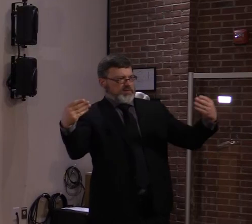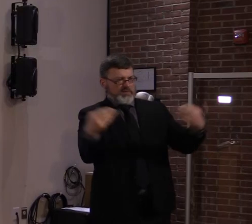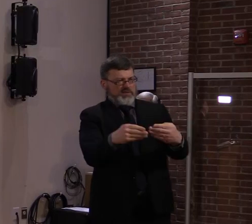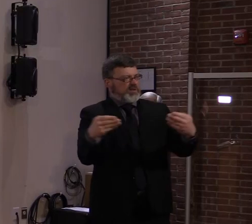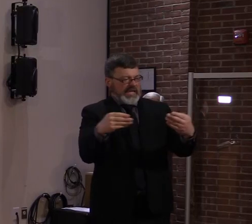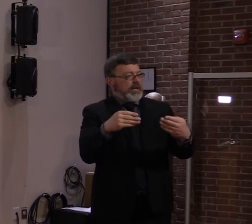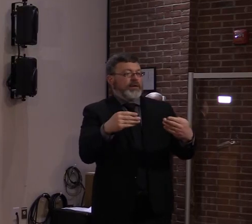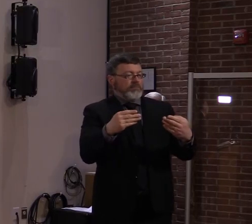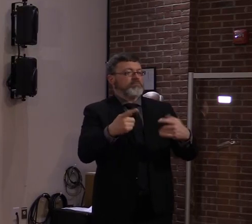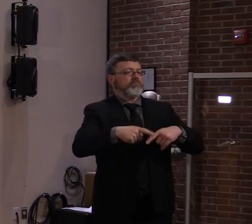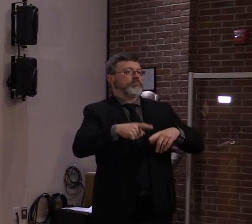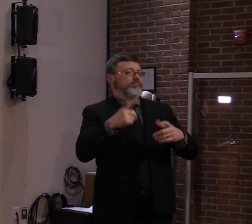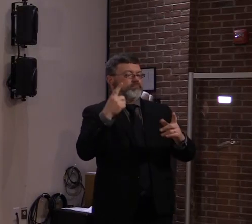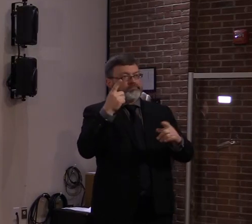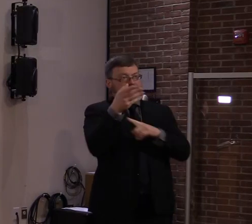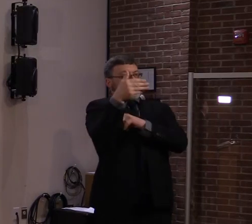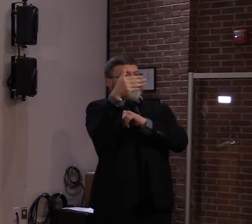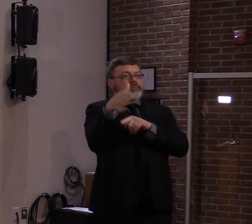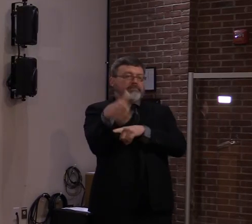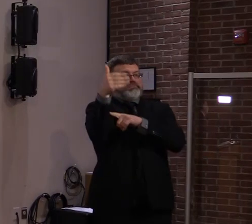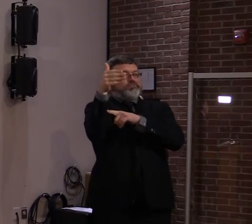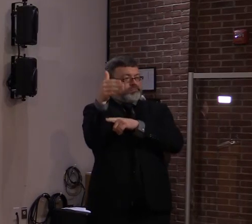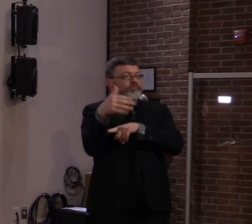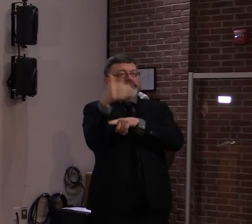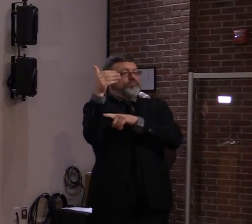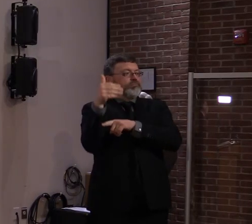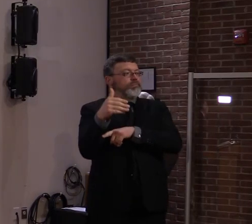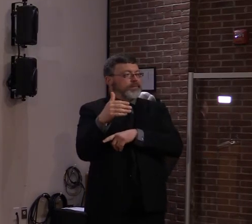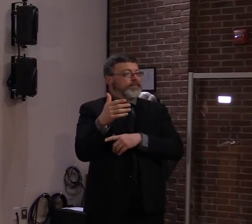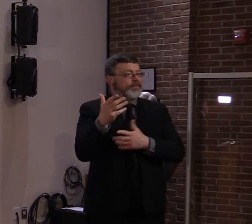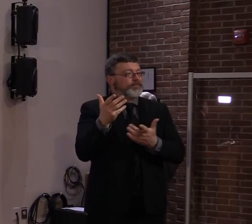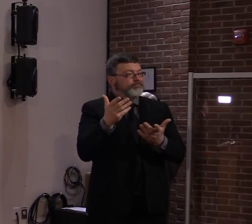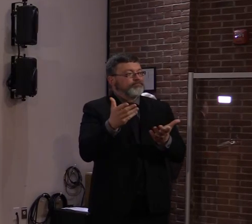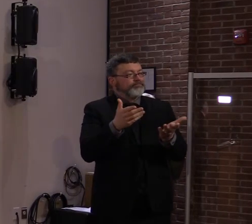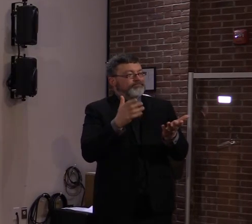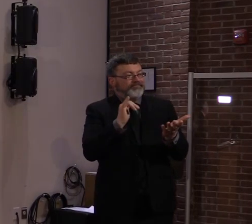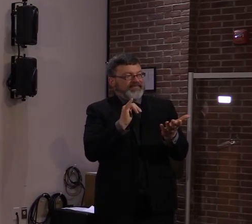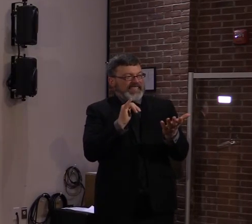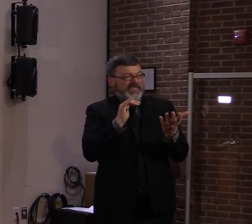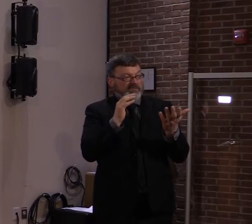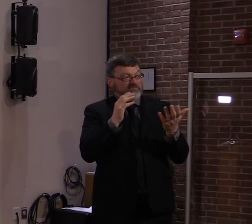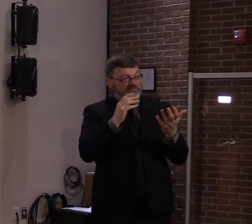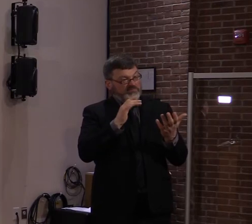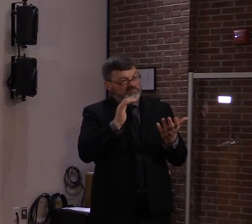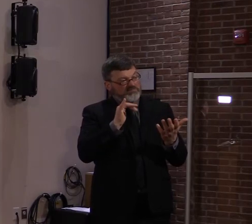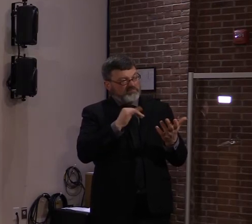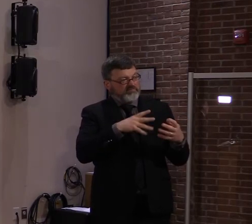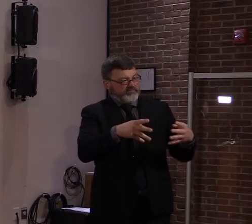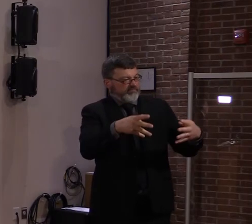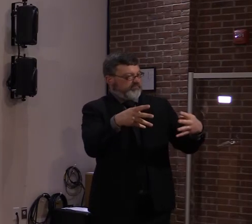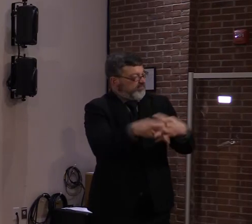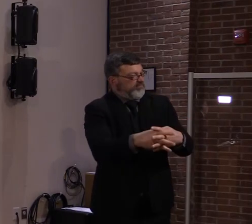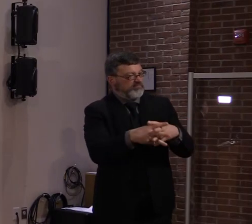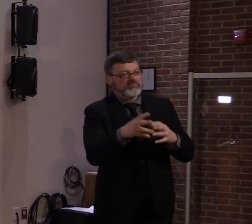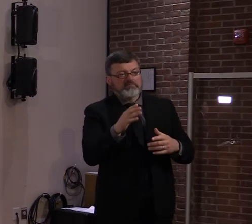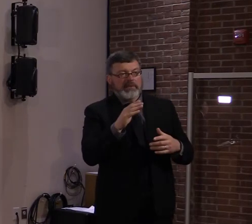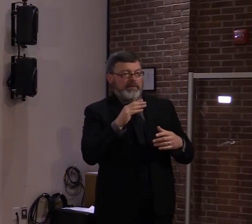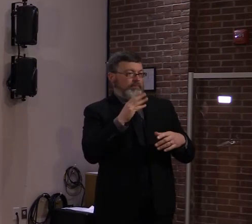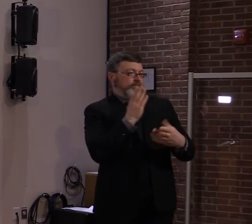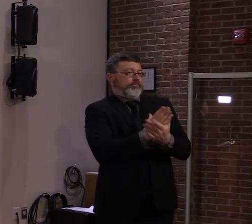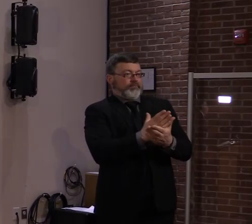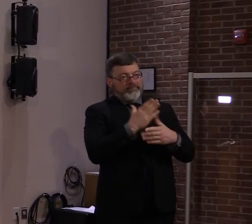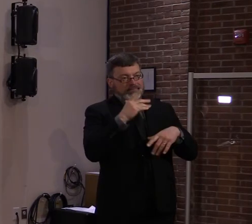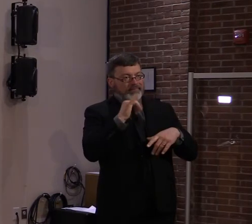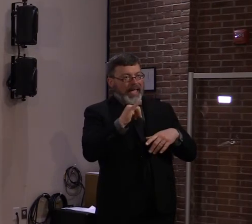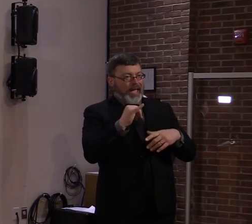looks like the actual individual filing the claim. And so that makes it even increasingly